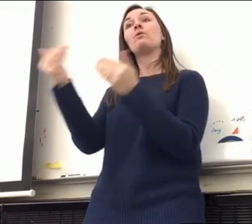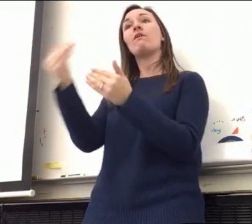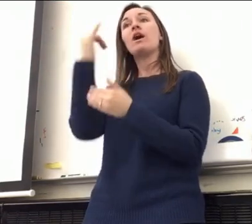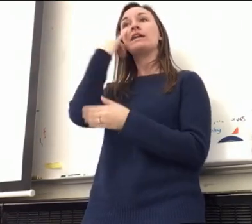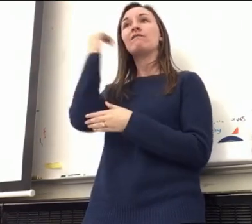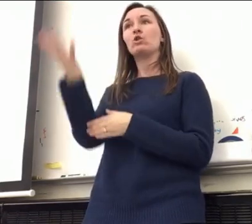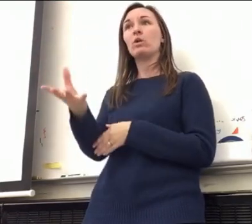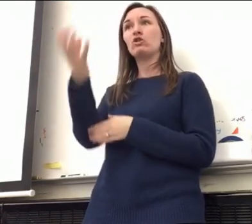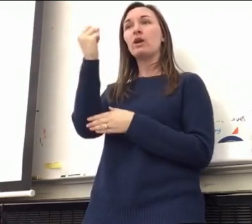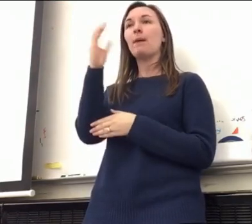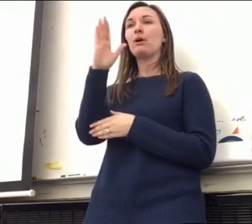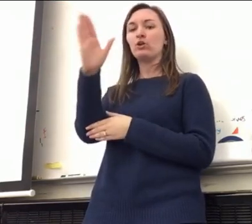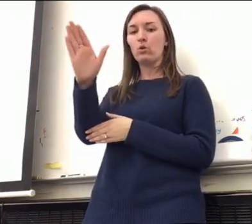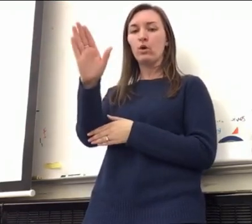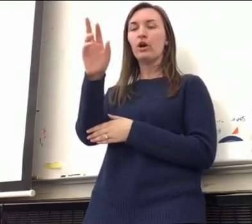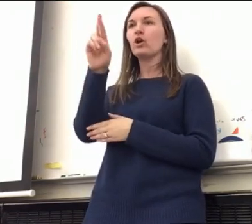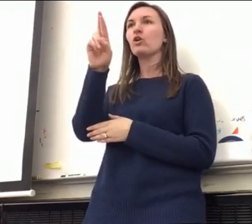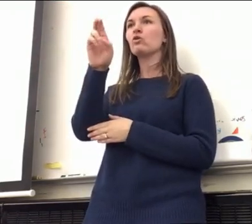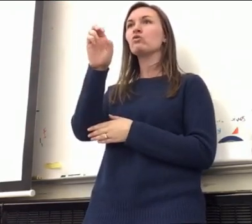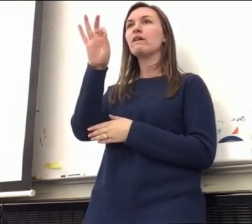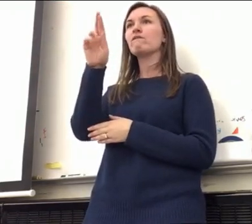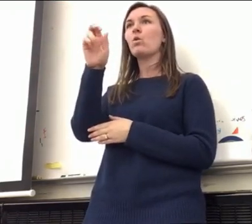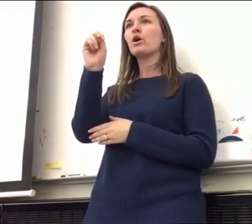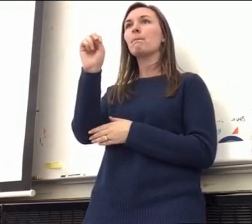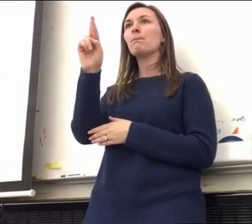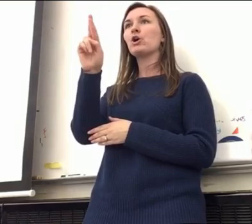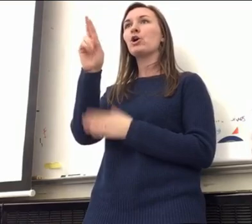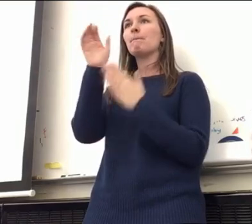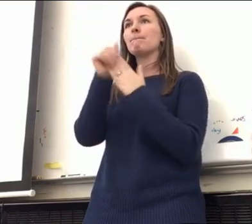out your Reformers packet